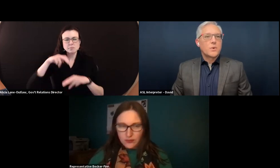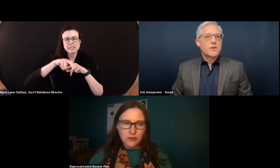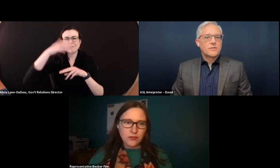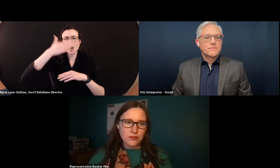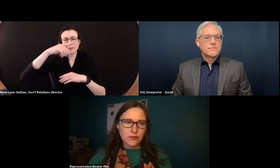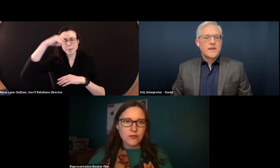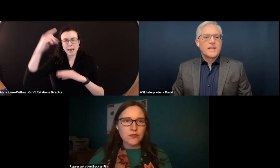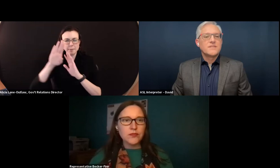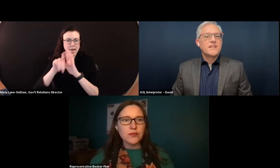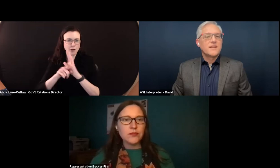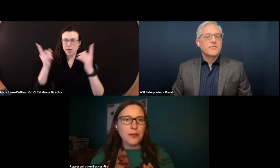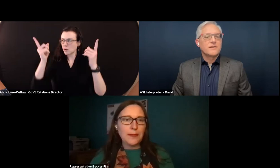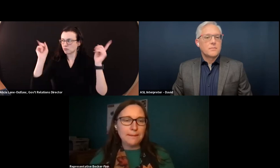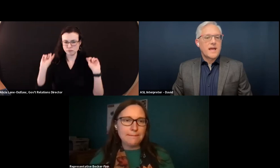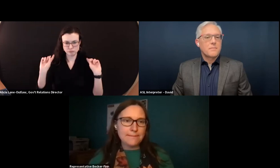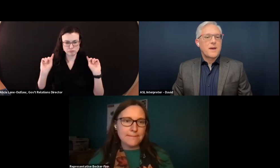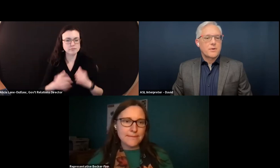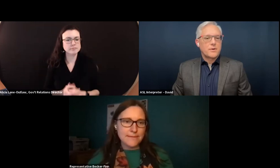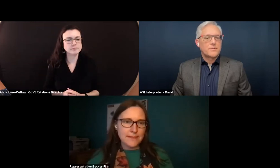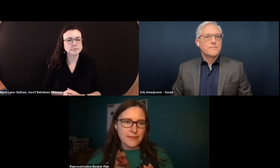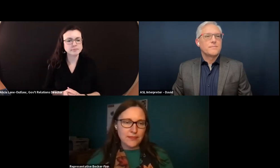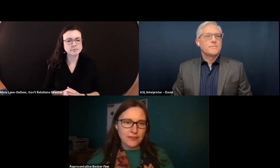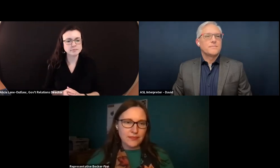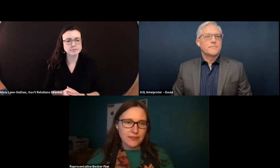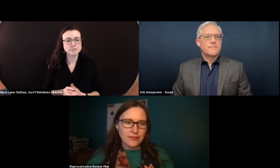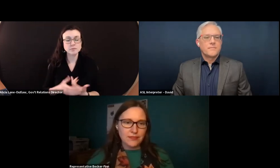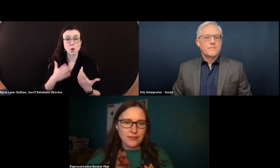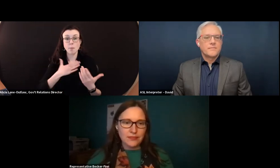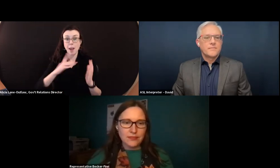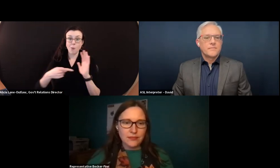black sweater, and I'm sitting in front of a black background.